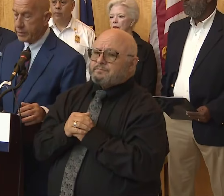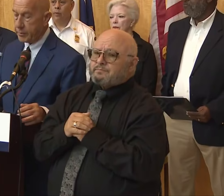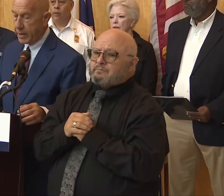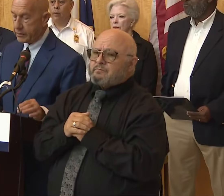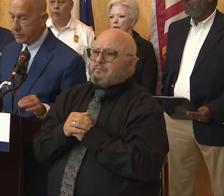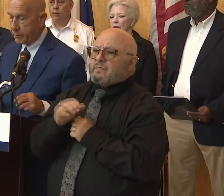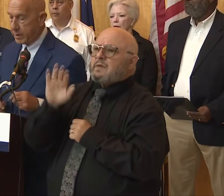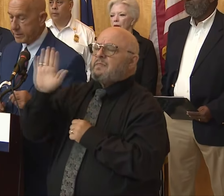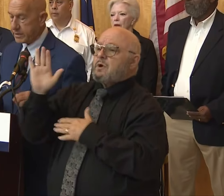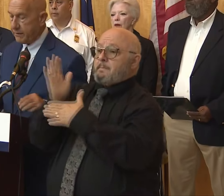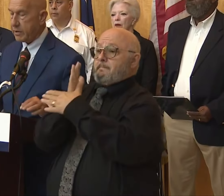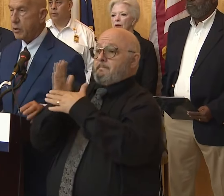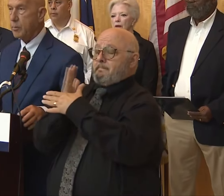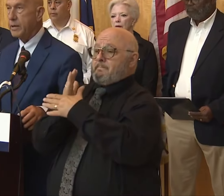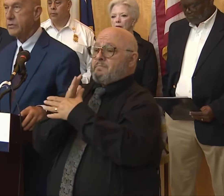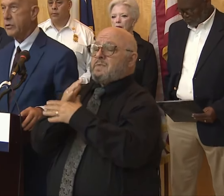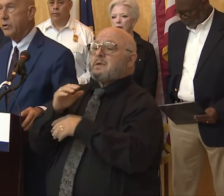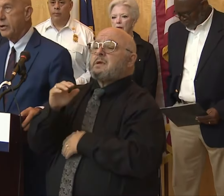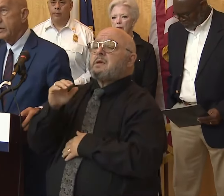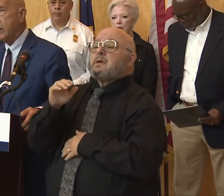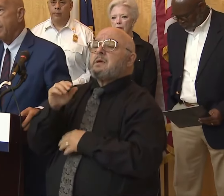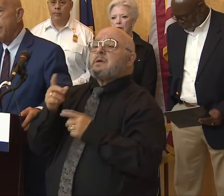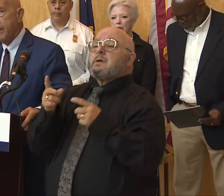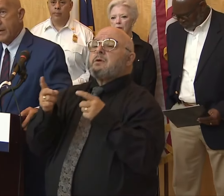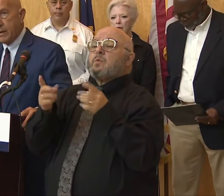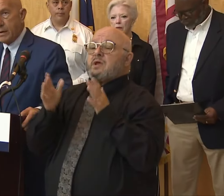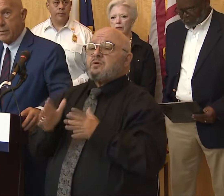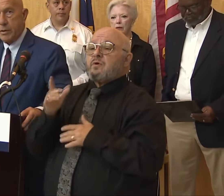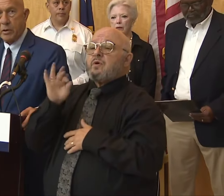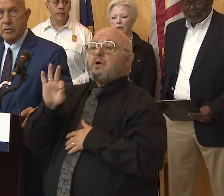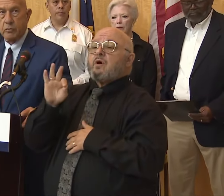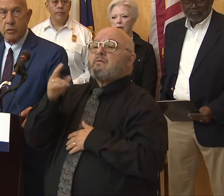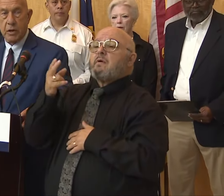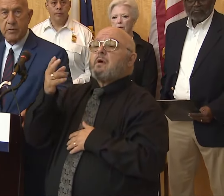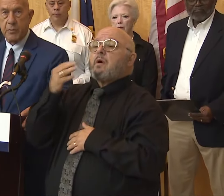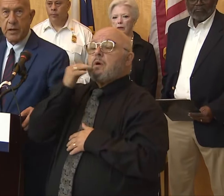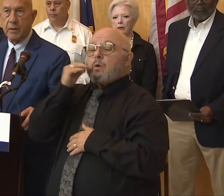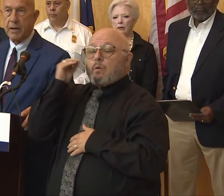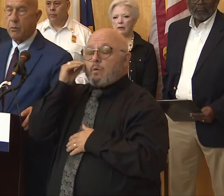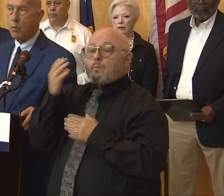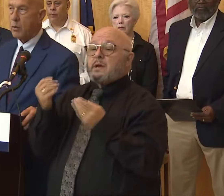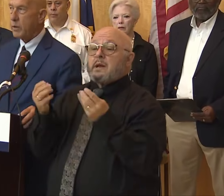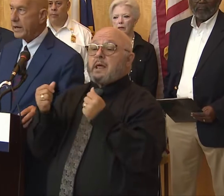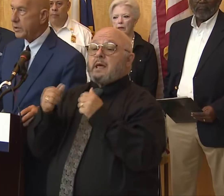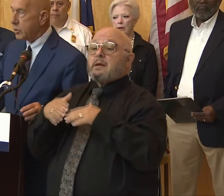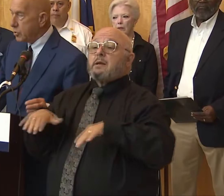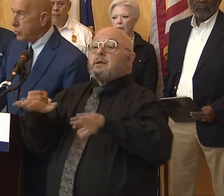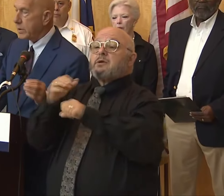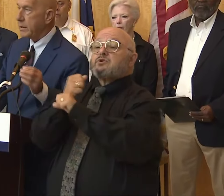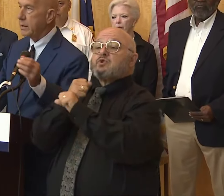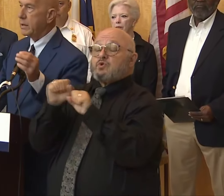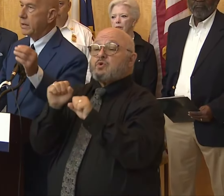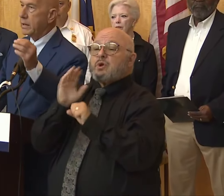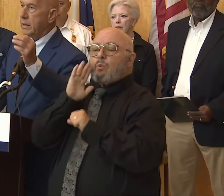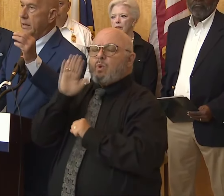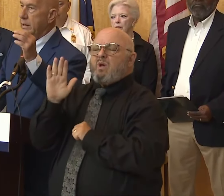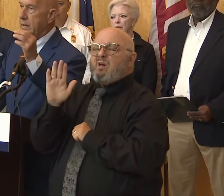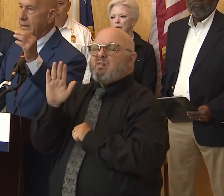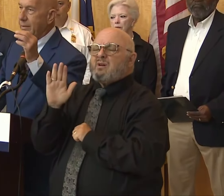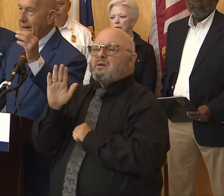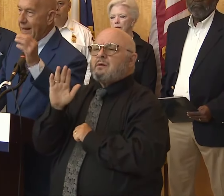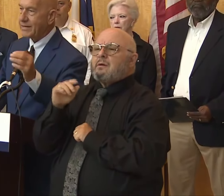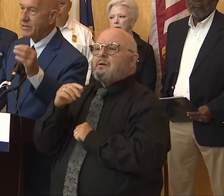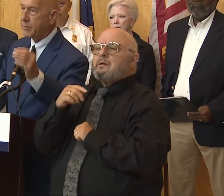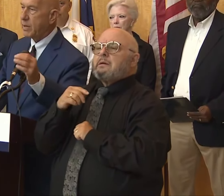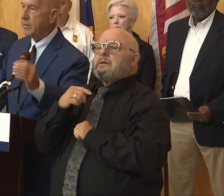the interim director of public safety and homeland security, Tom Munoz, will come speak about what we can do, and